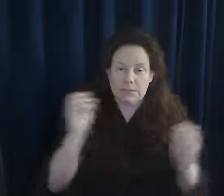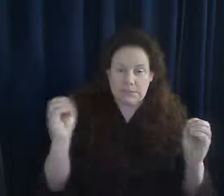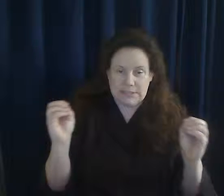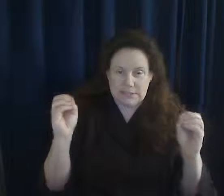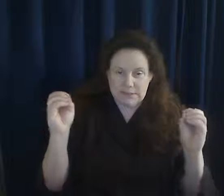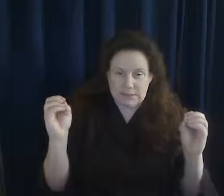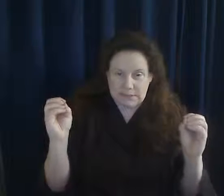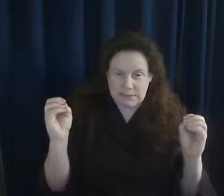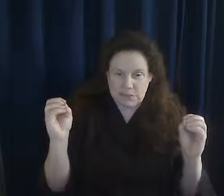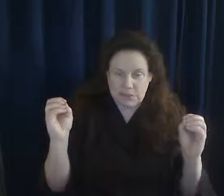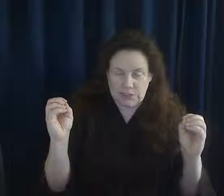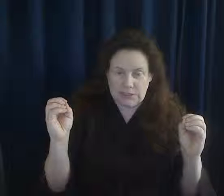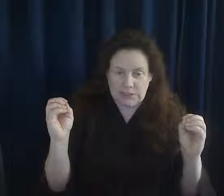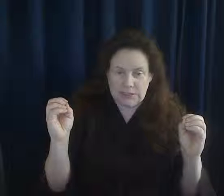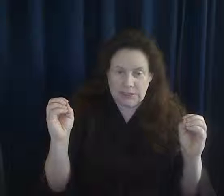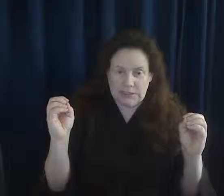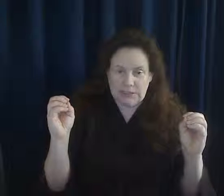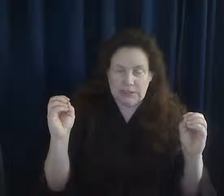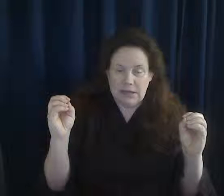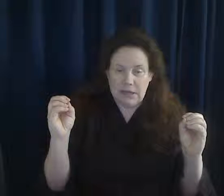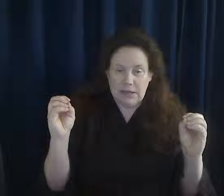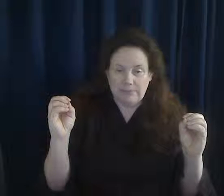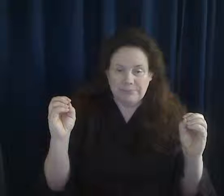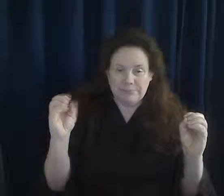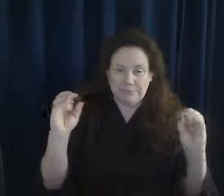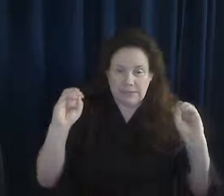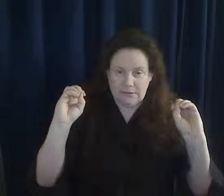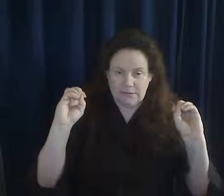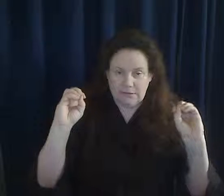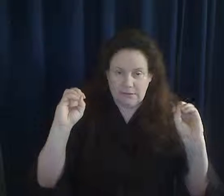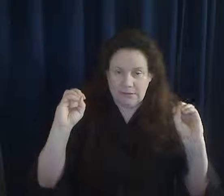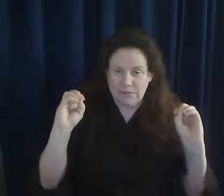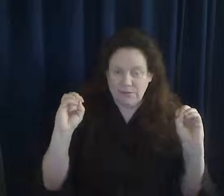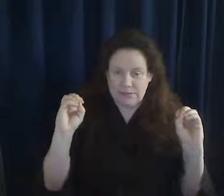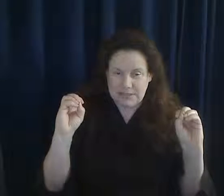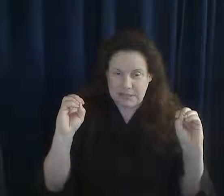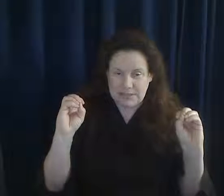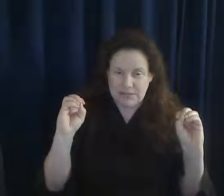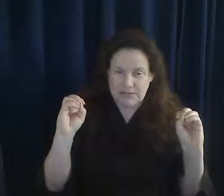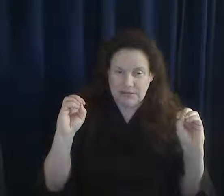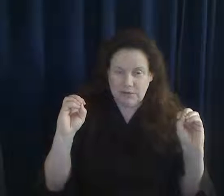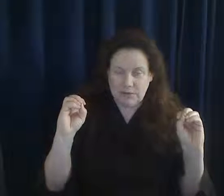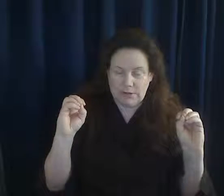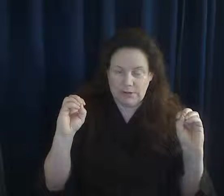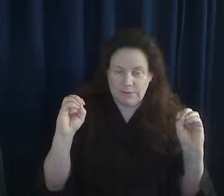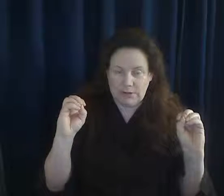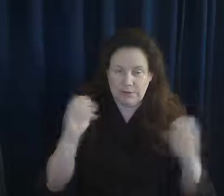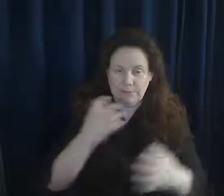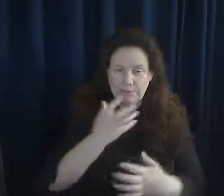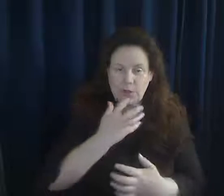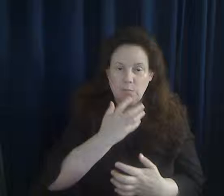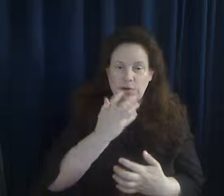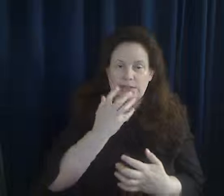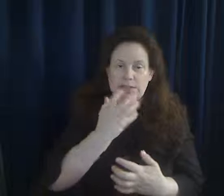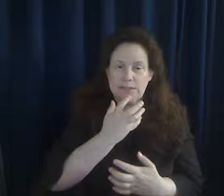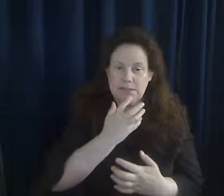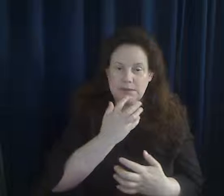So instead of this, which is not a real sign, it's just sort of a filler, we're going to sign this